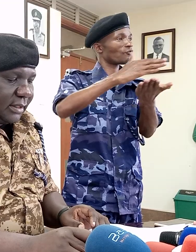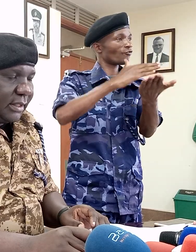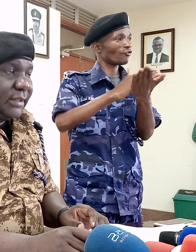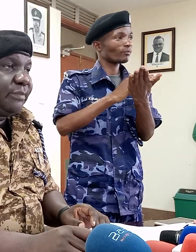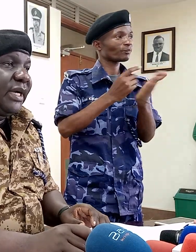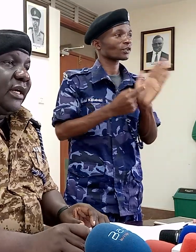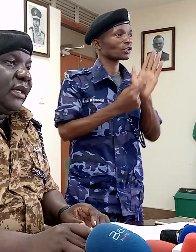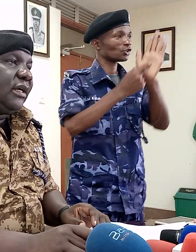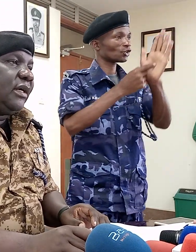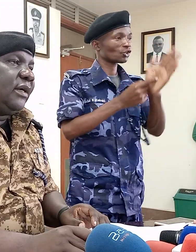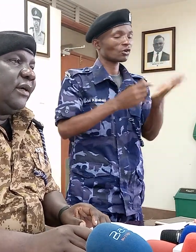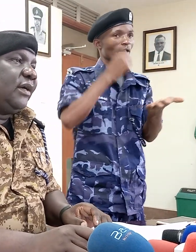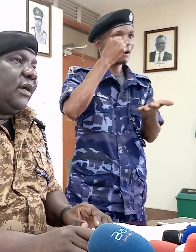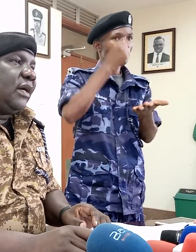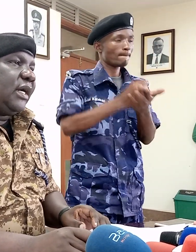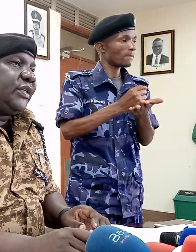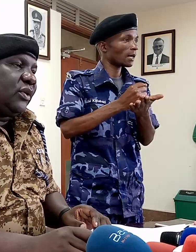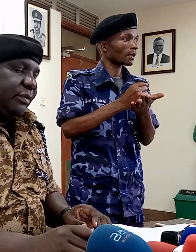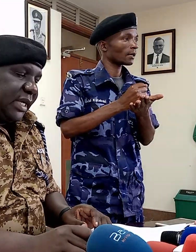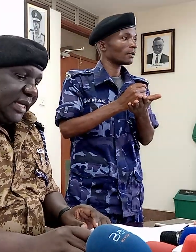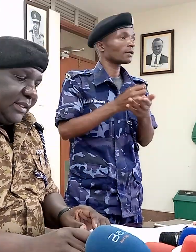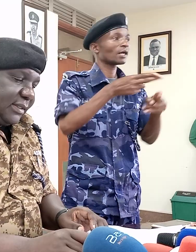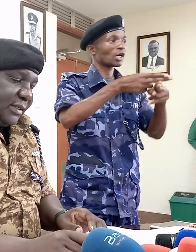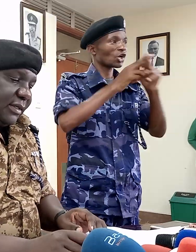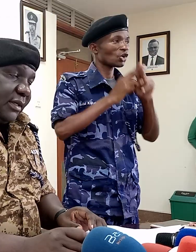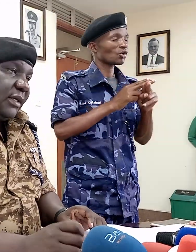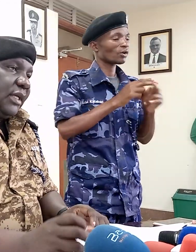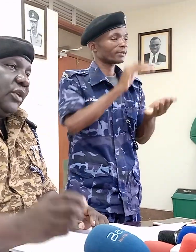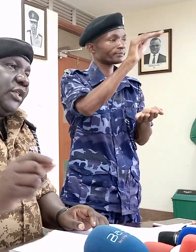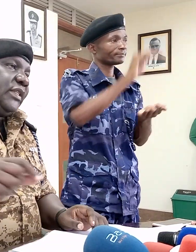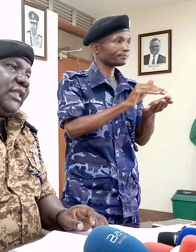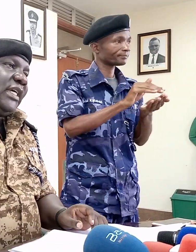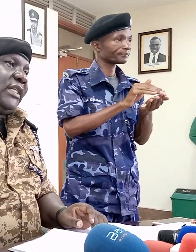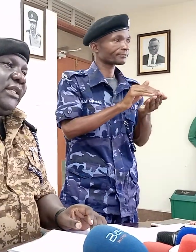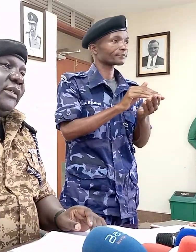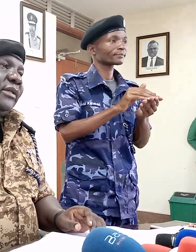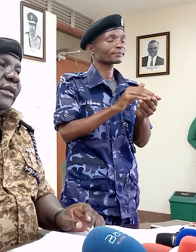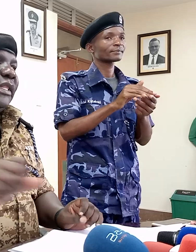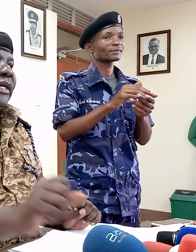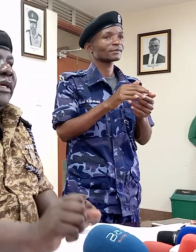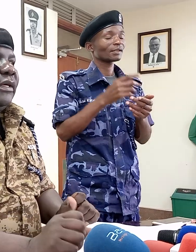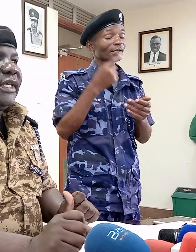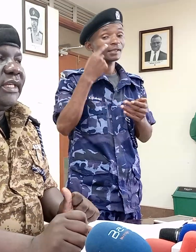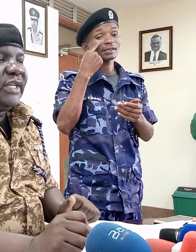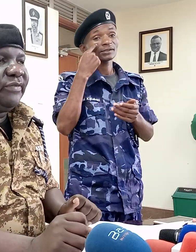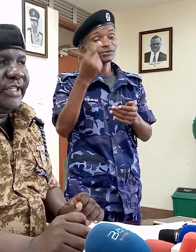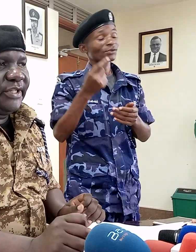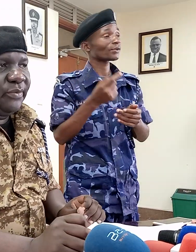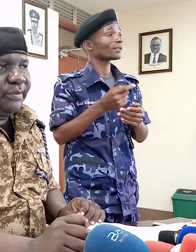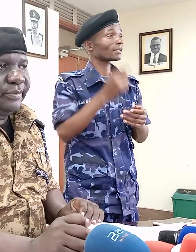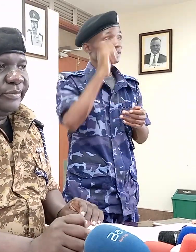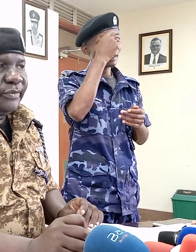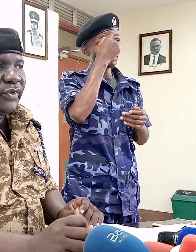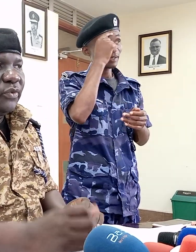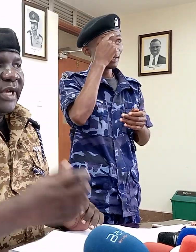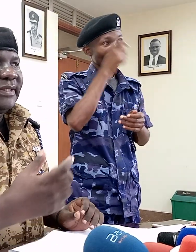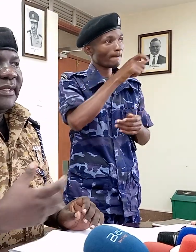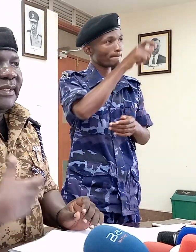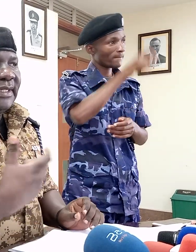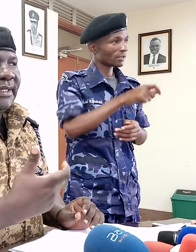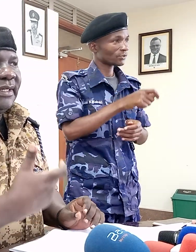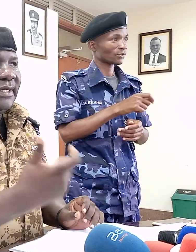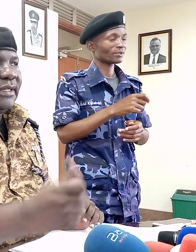indicating his bank, his loan balance, he noticed that the Indian victim